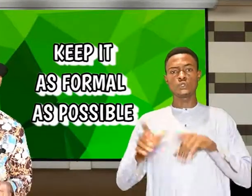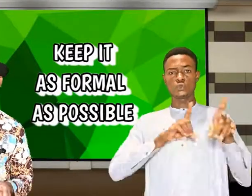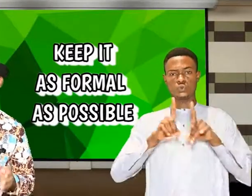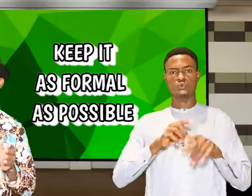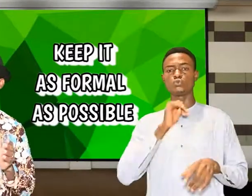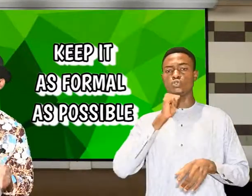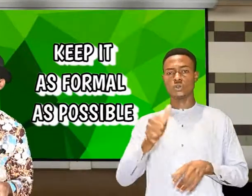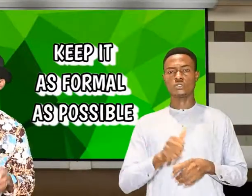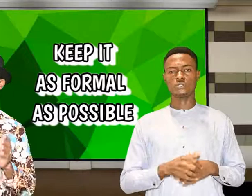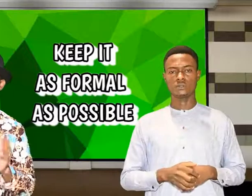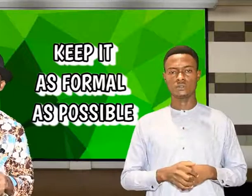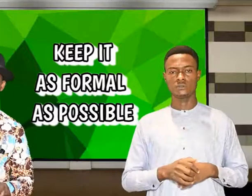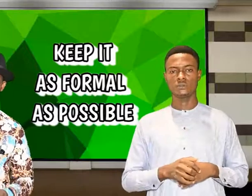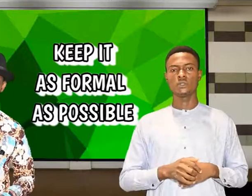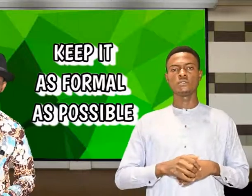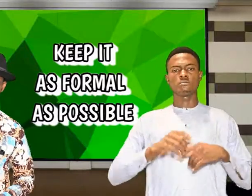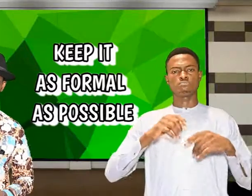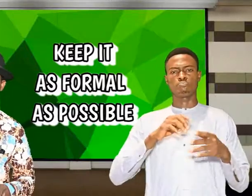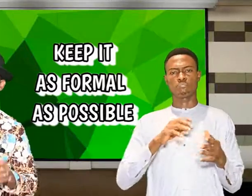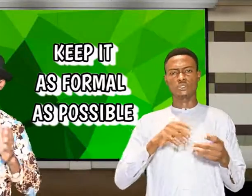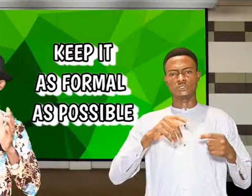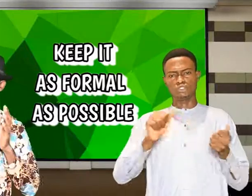Do not squander your time.